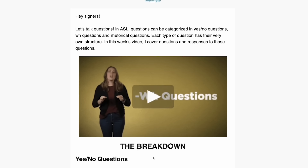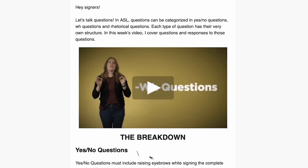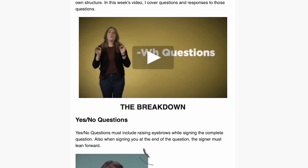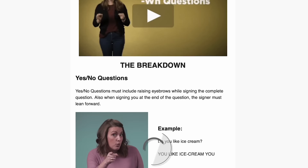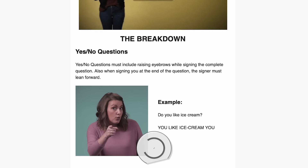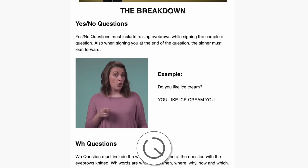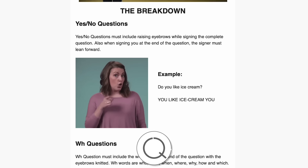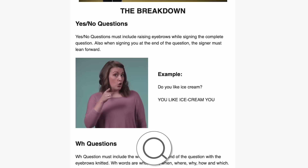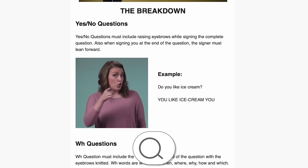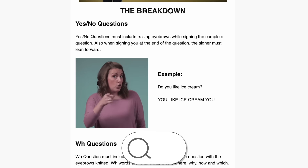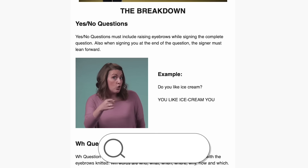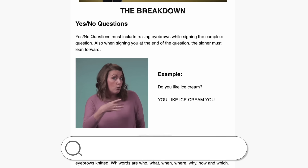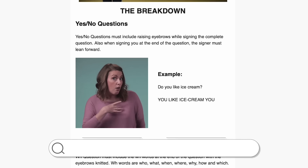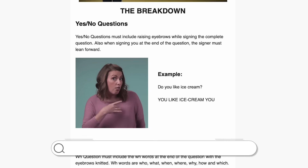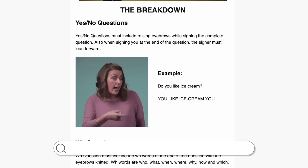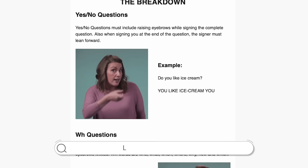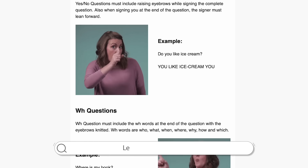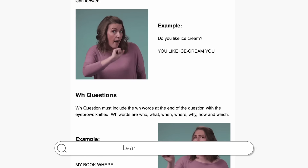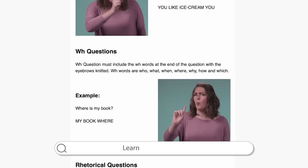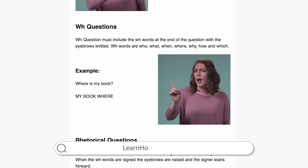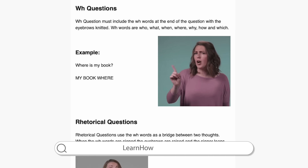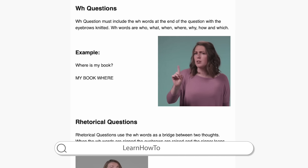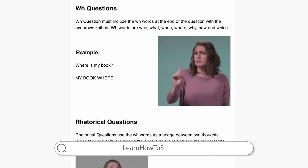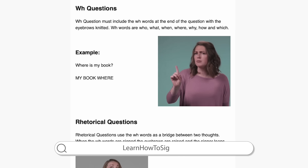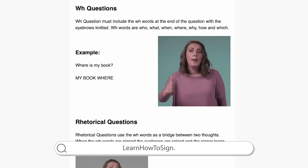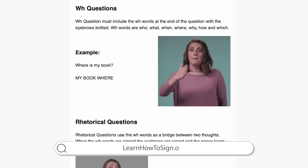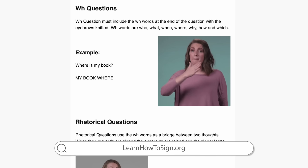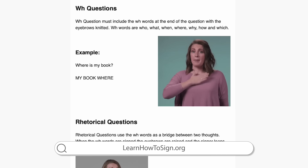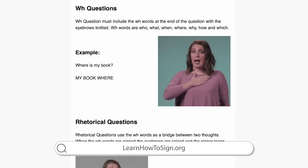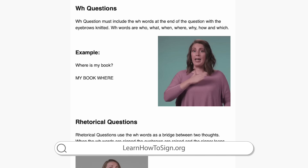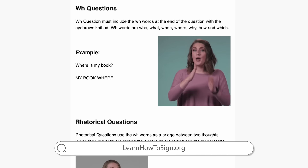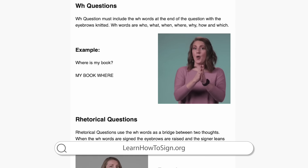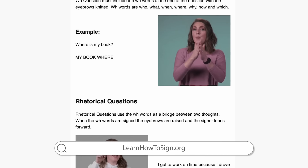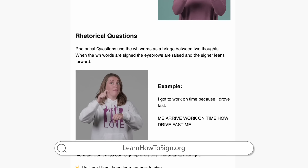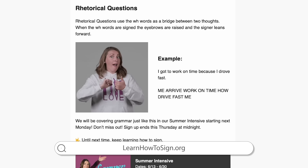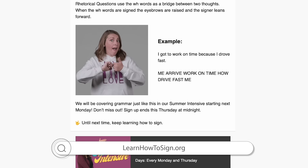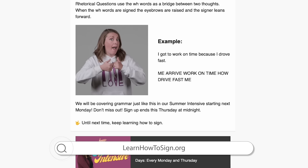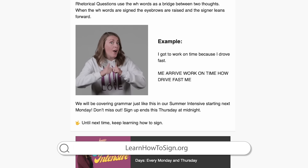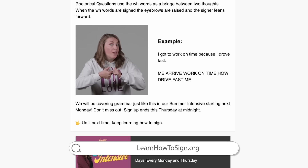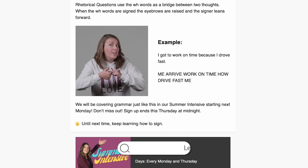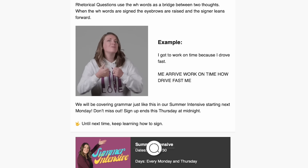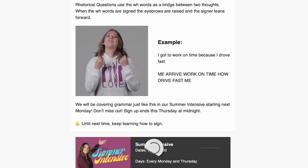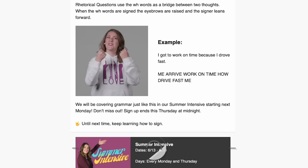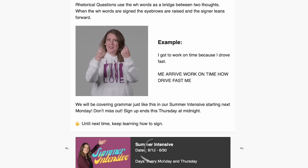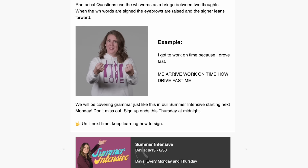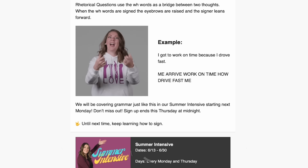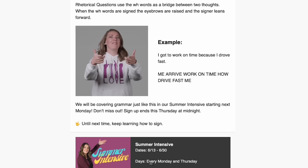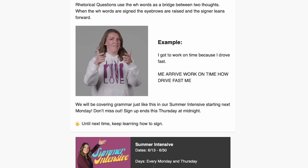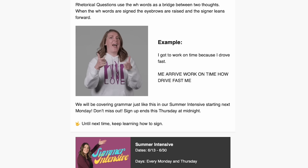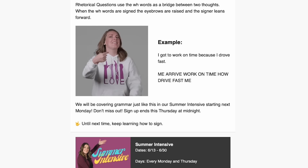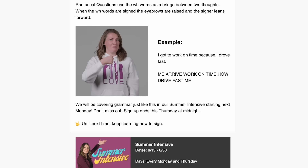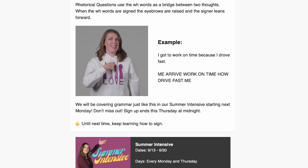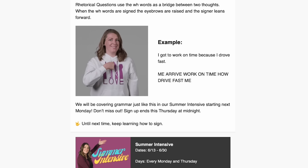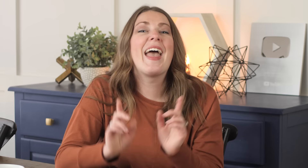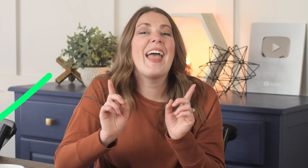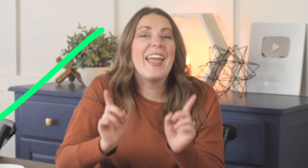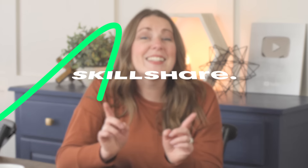stop here, so sign up for our newsletter. Each week, I personally share ways you can expand your ASL skills. And